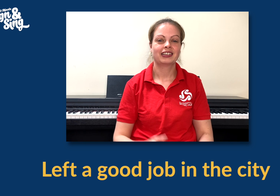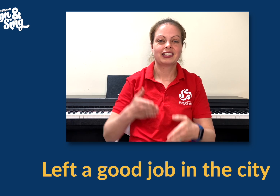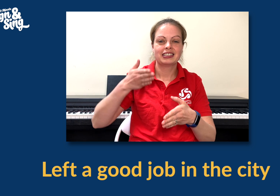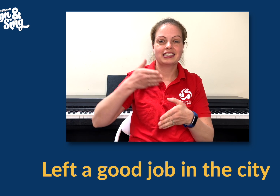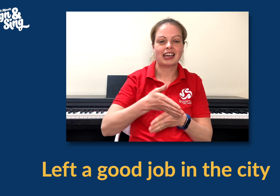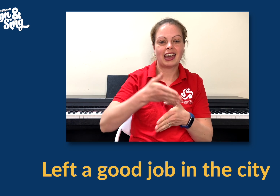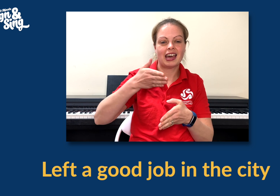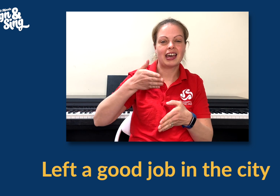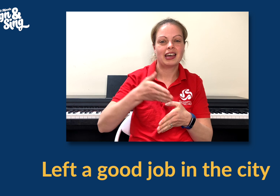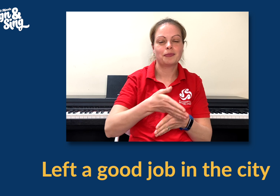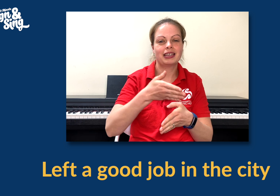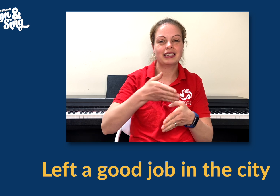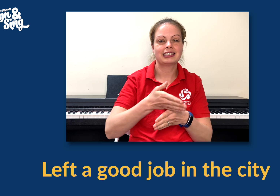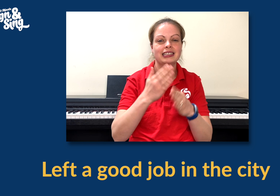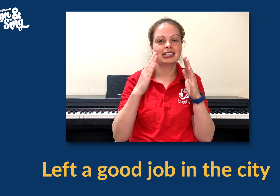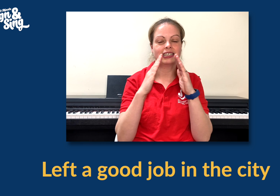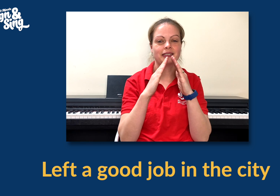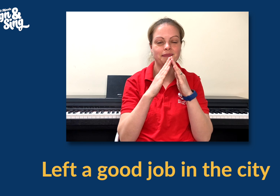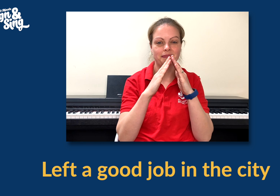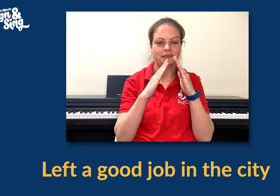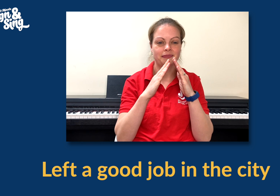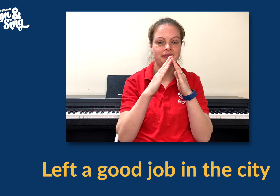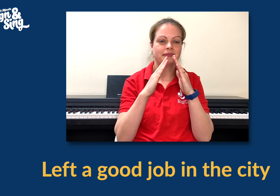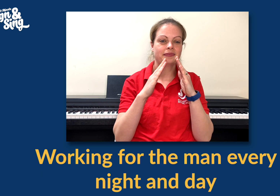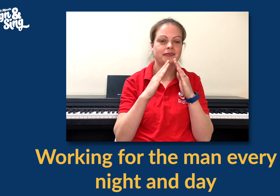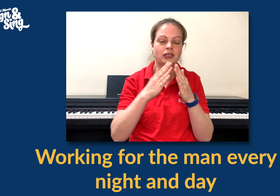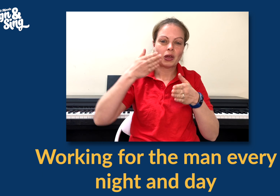Left a good job in the city,